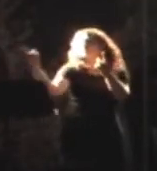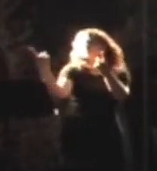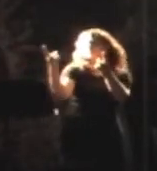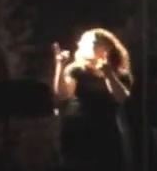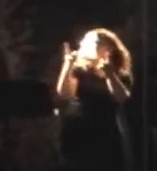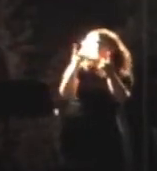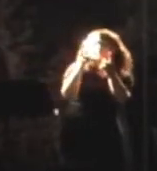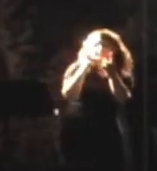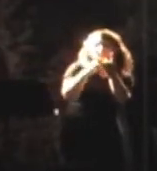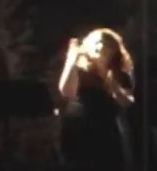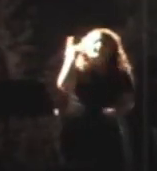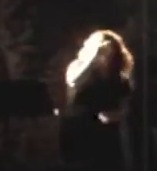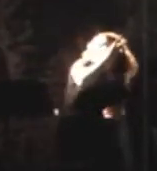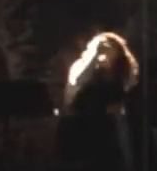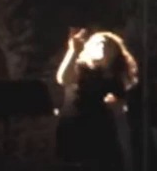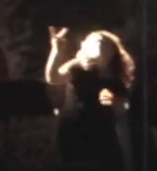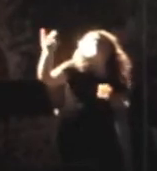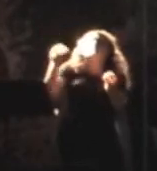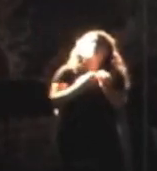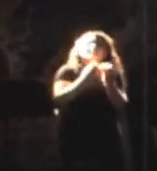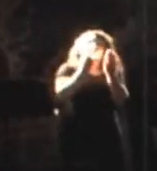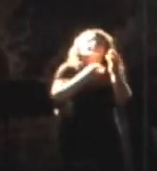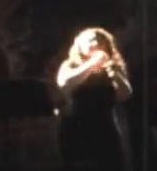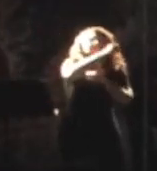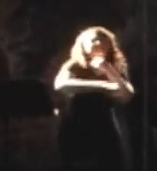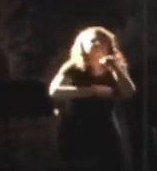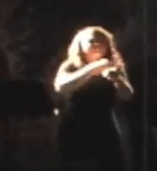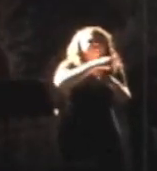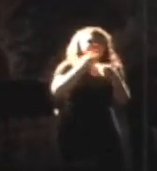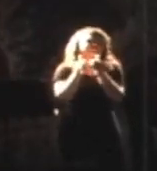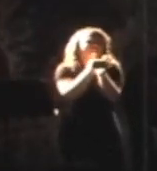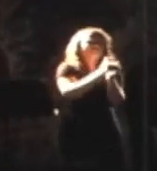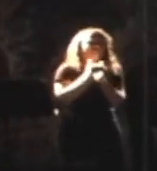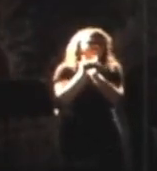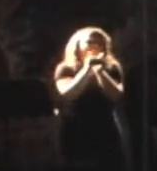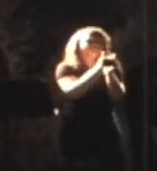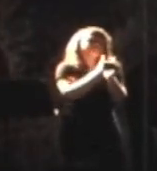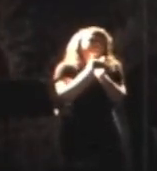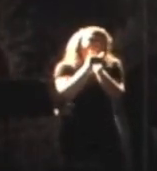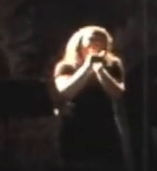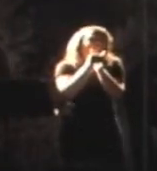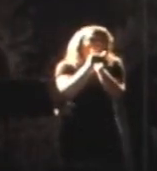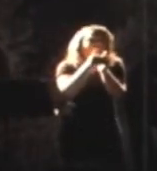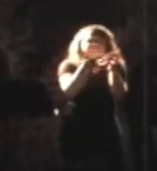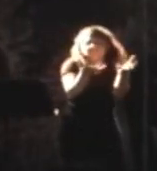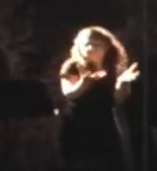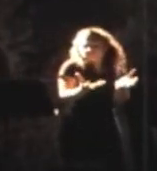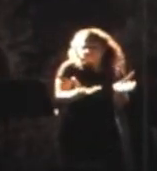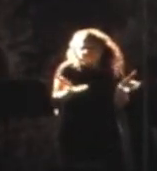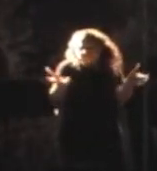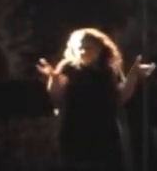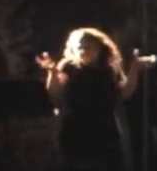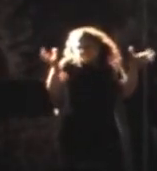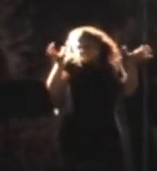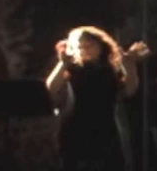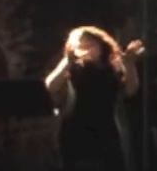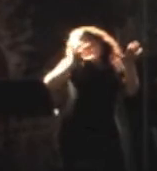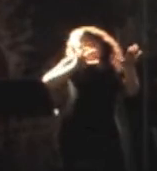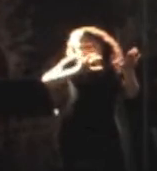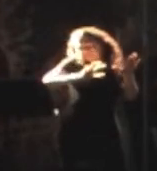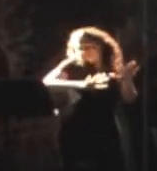you go One thing that I still know Is that you're keeping me Down